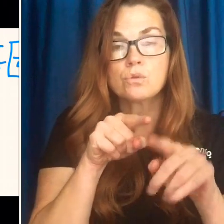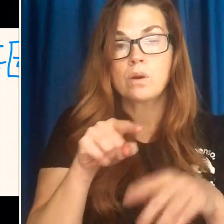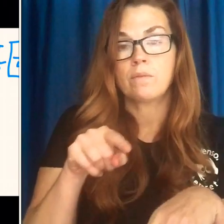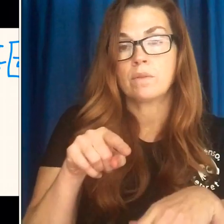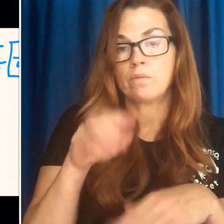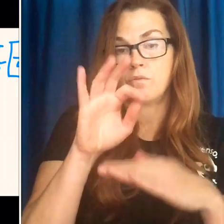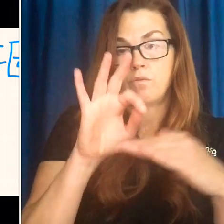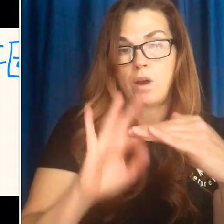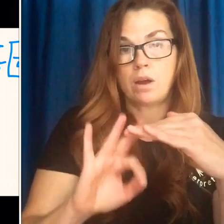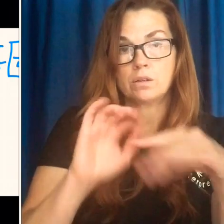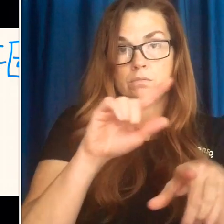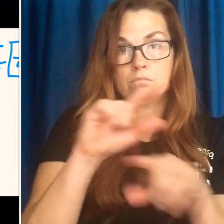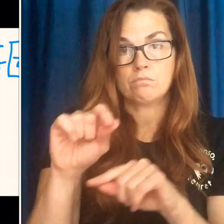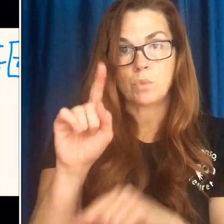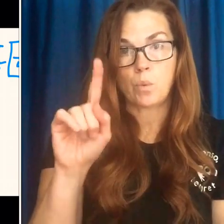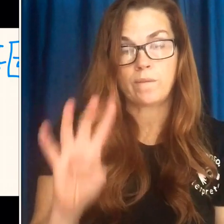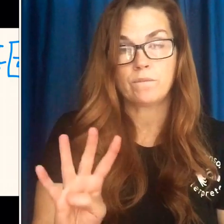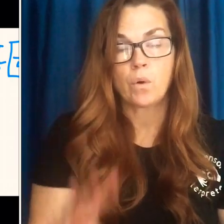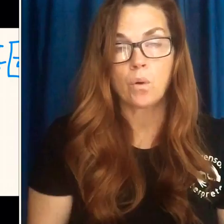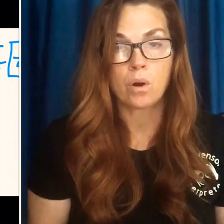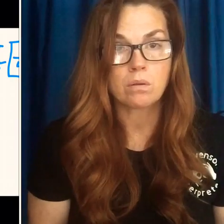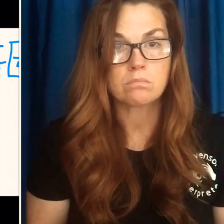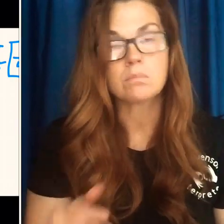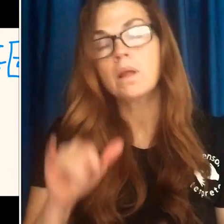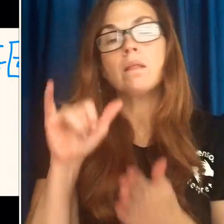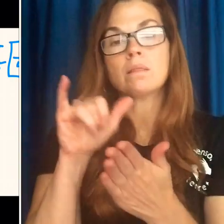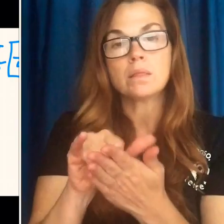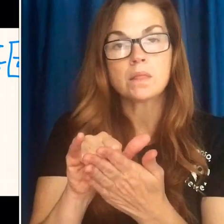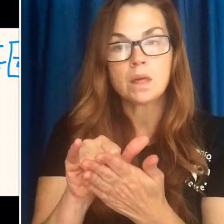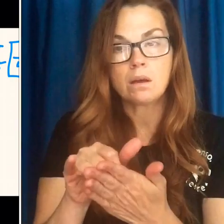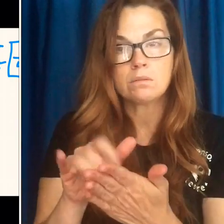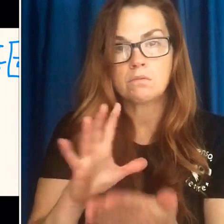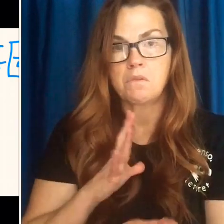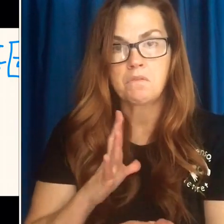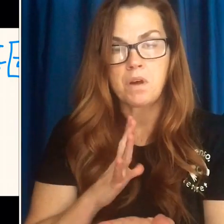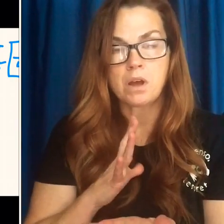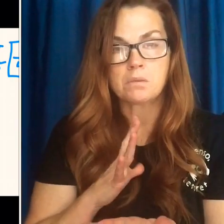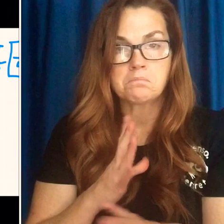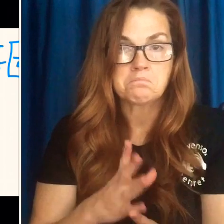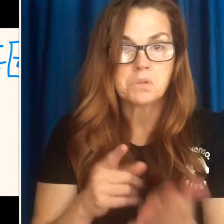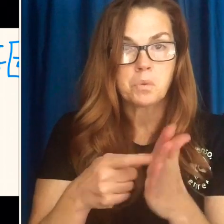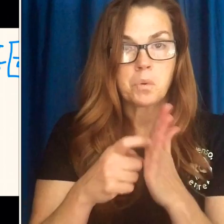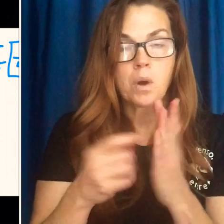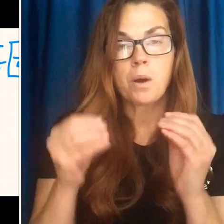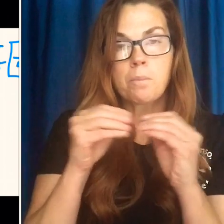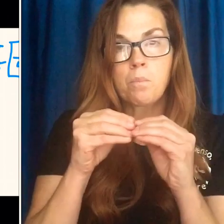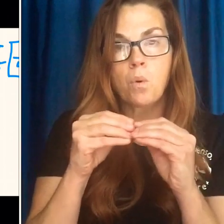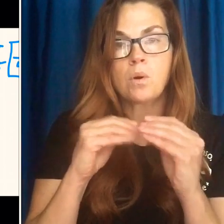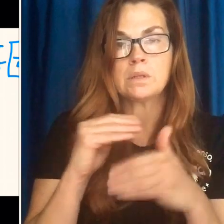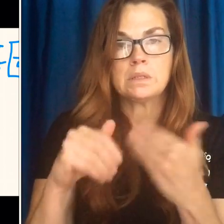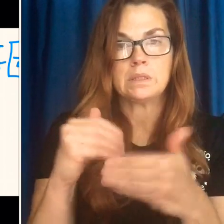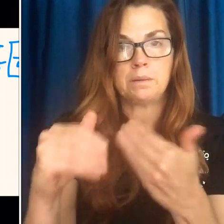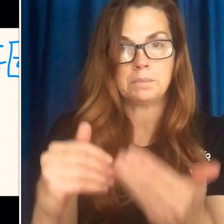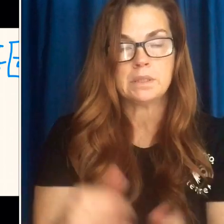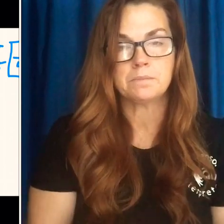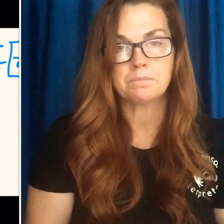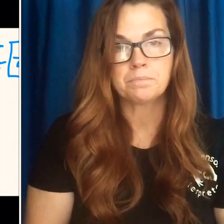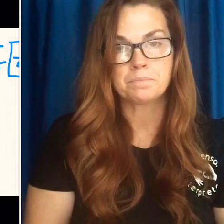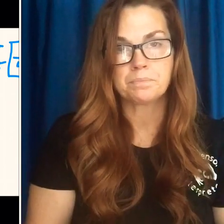to simplify. It just takes you more steps and more time. But here, if you didn't realize